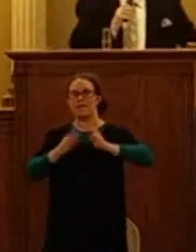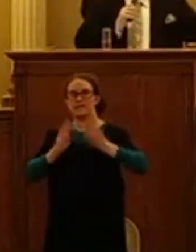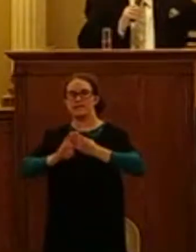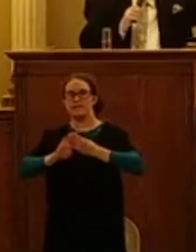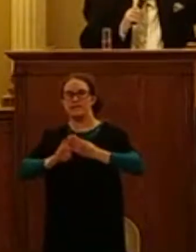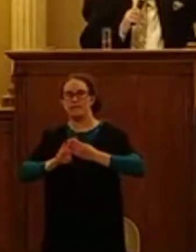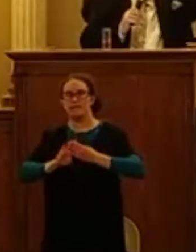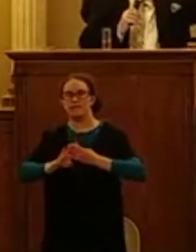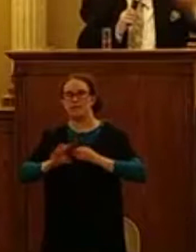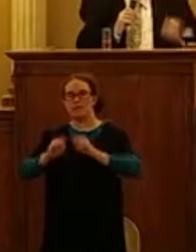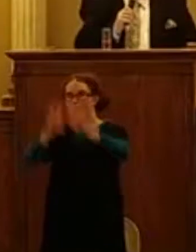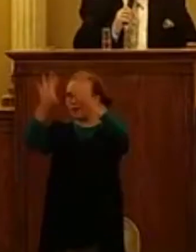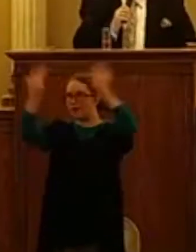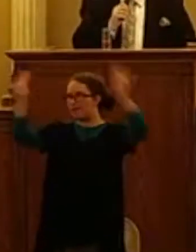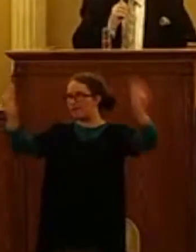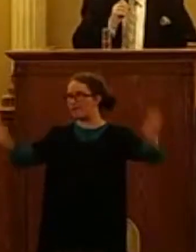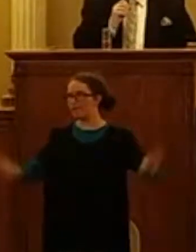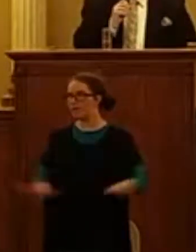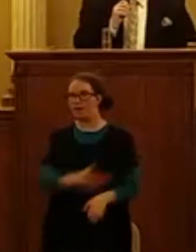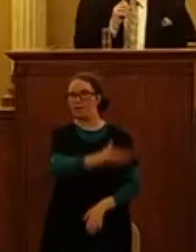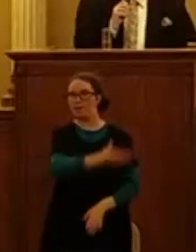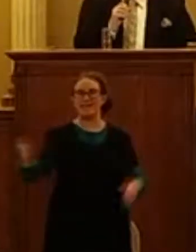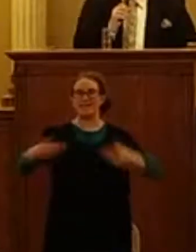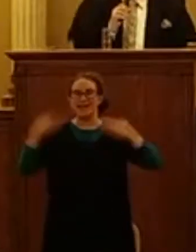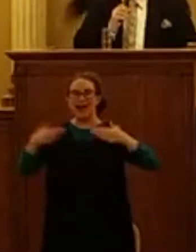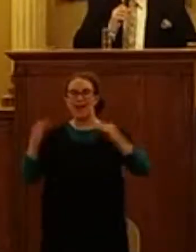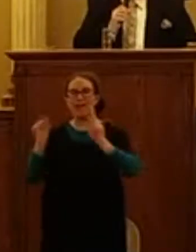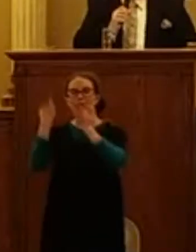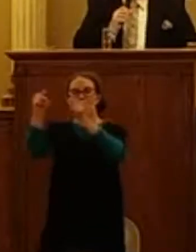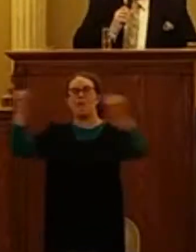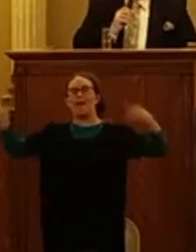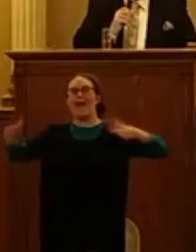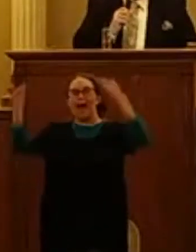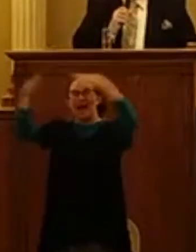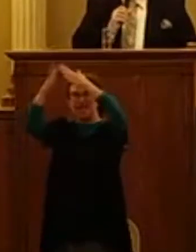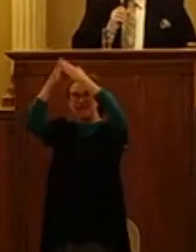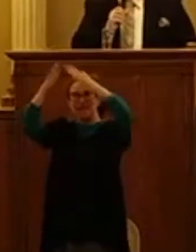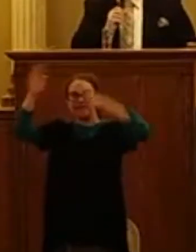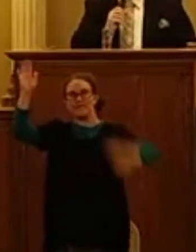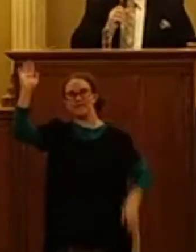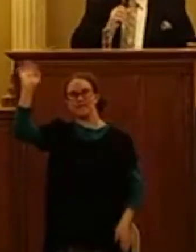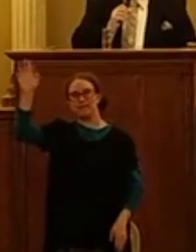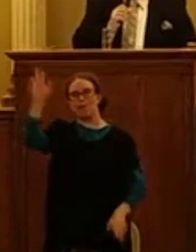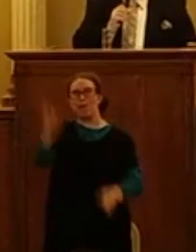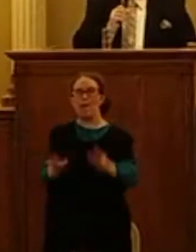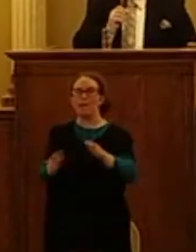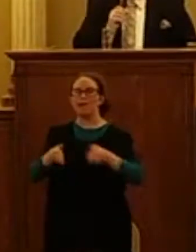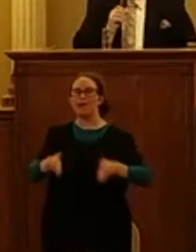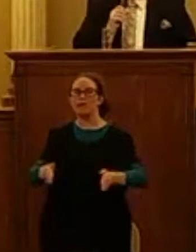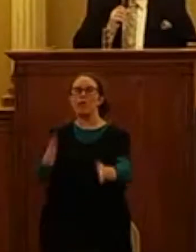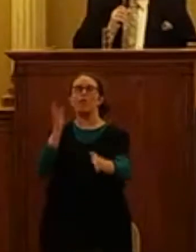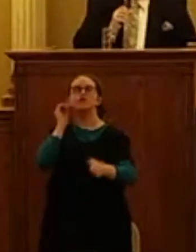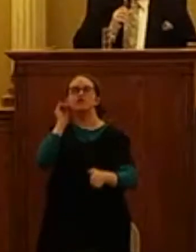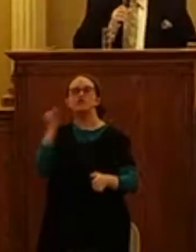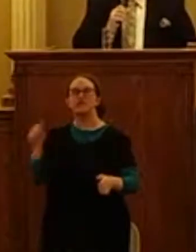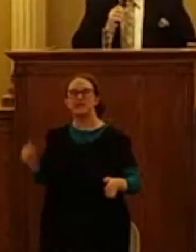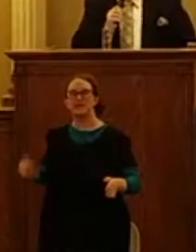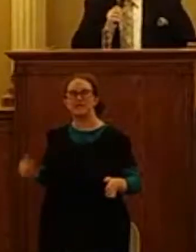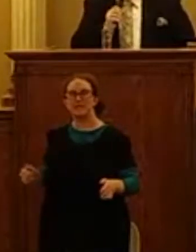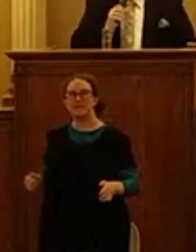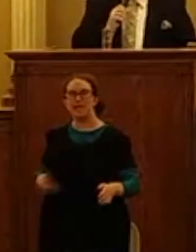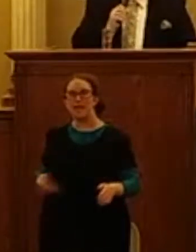city will be the light. Anybody excited about going to heaven? Walking on streets of